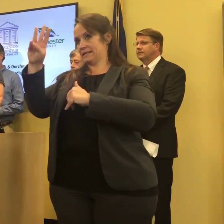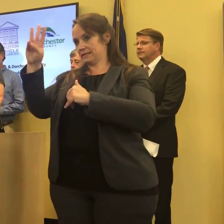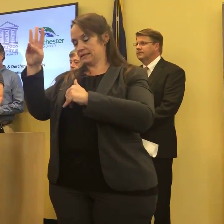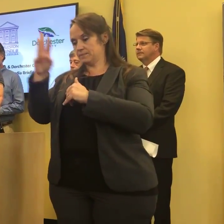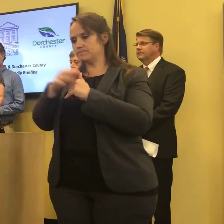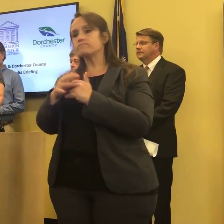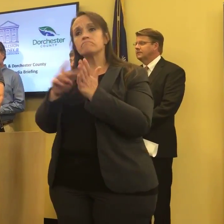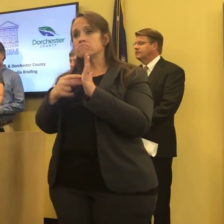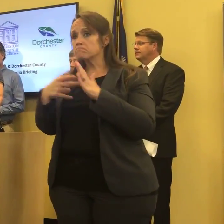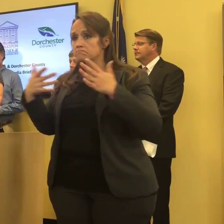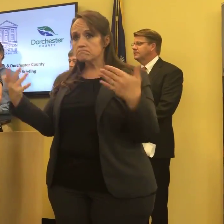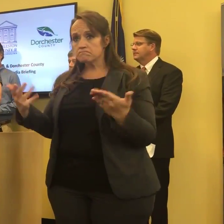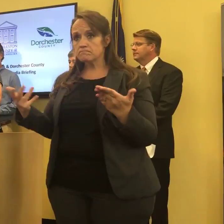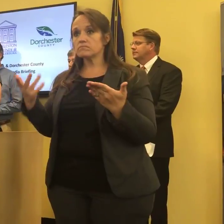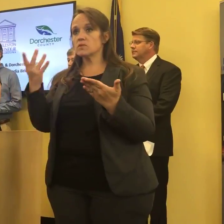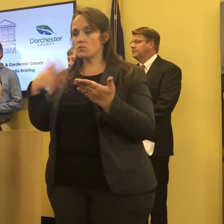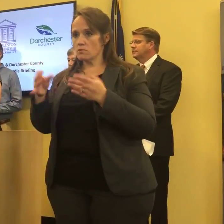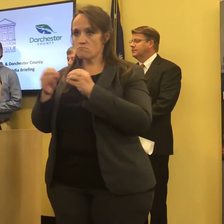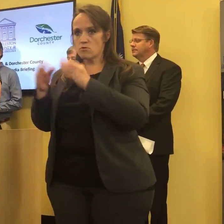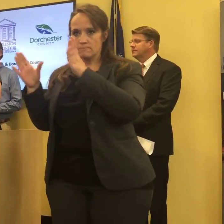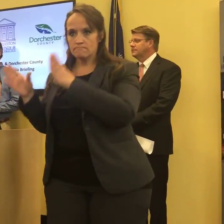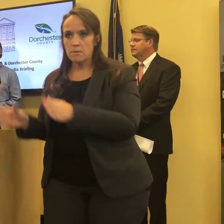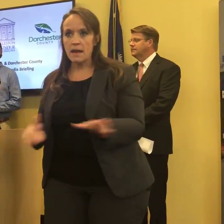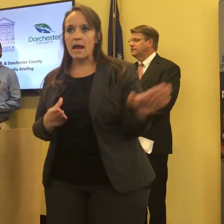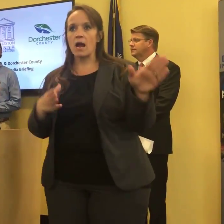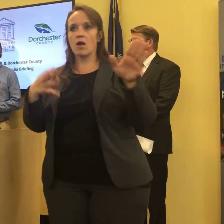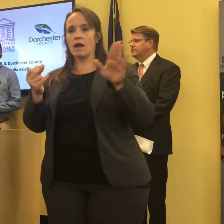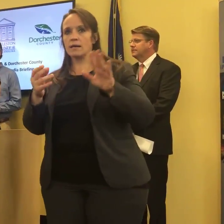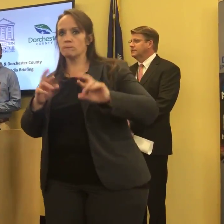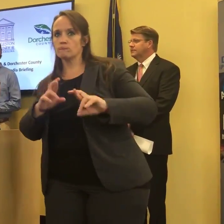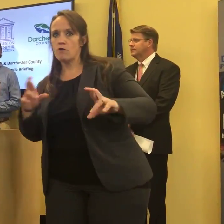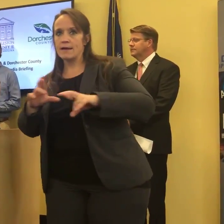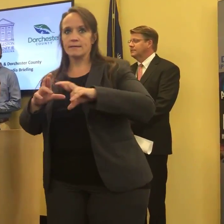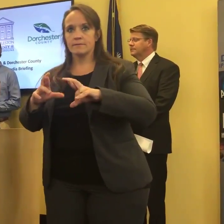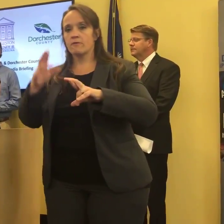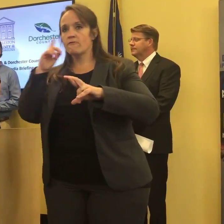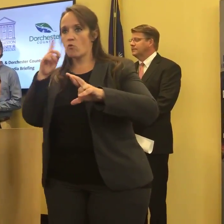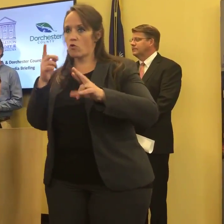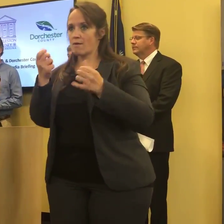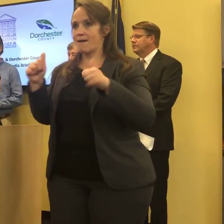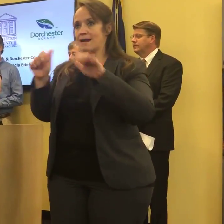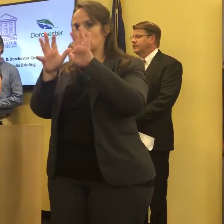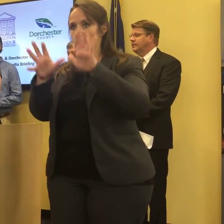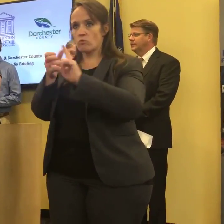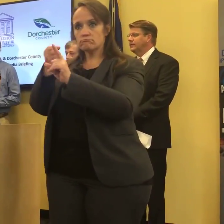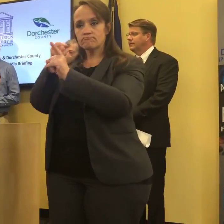will essentially mean that we are stepping up our preparations and standing by for these storm's impacts.